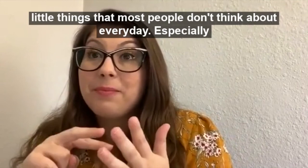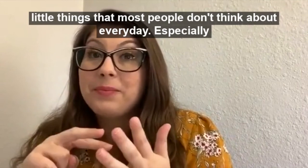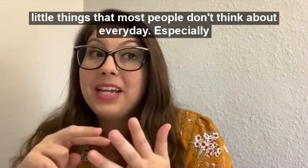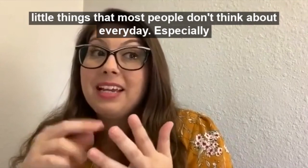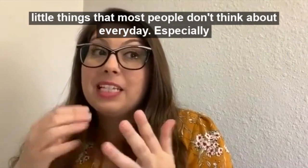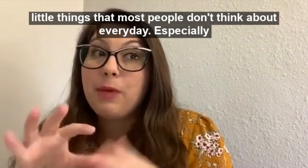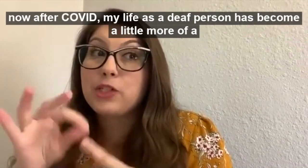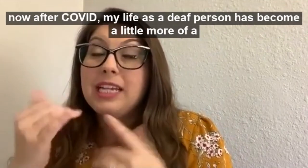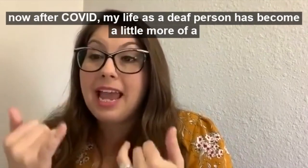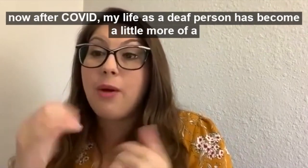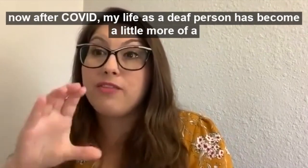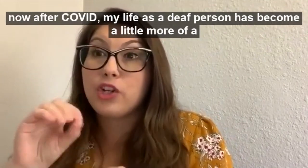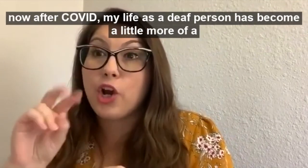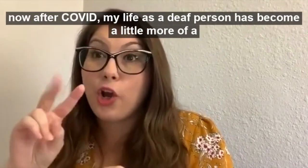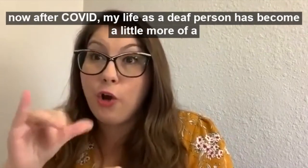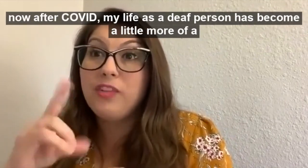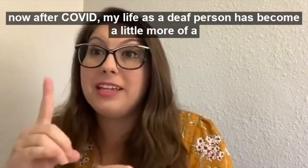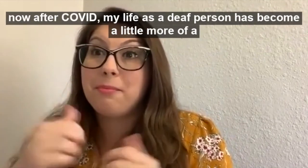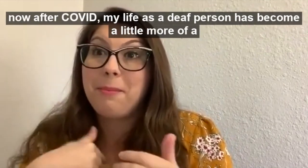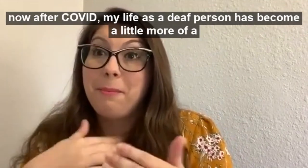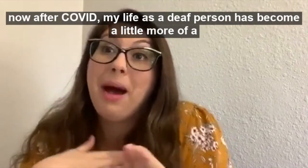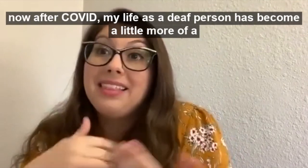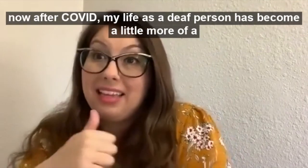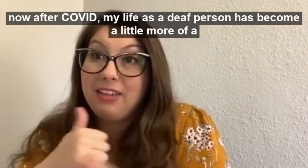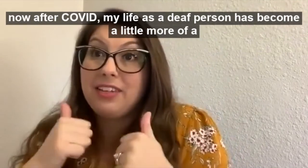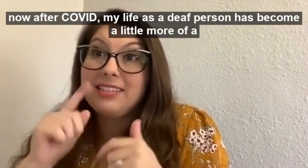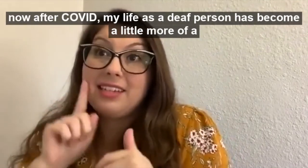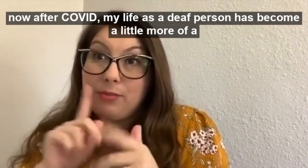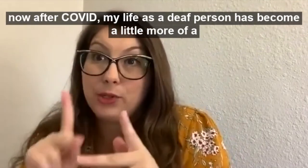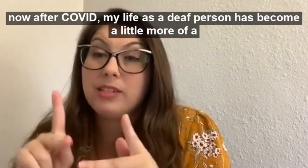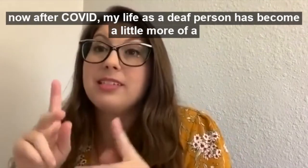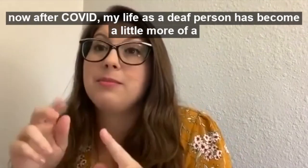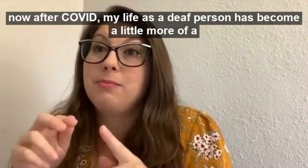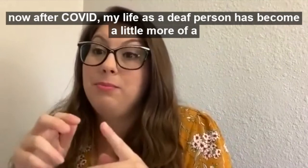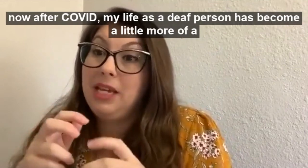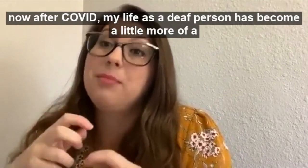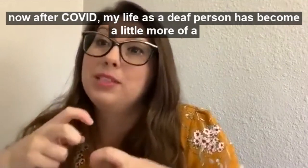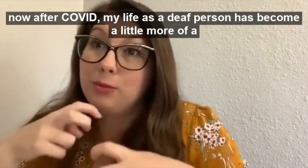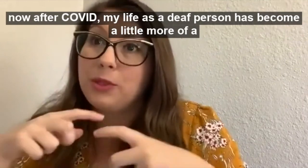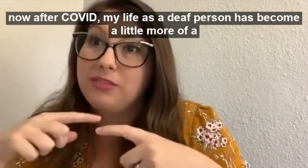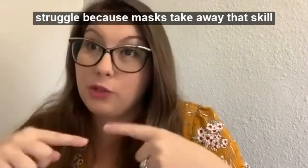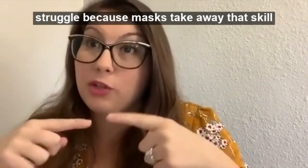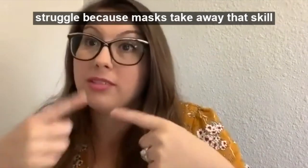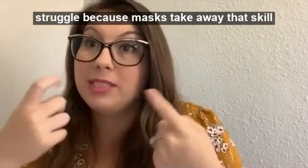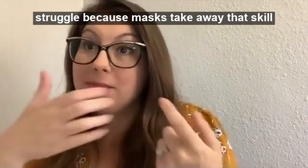especially now after COVID, my life as a deaf person has become a little more of a struggle because